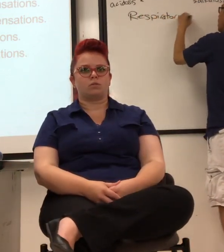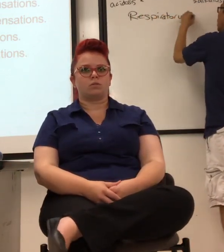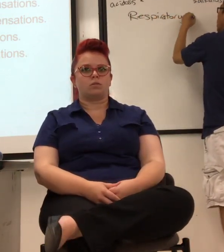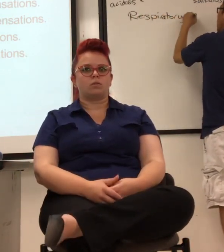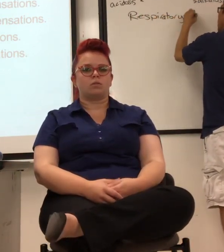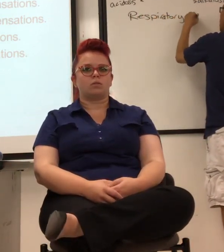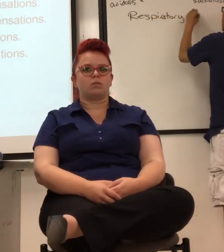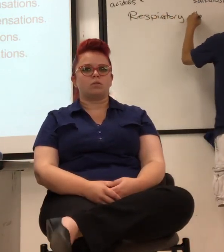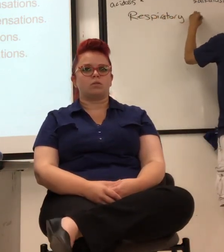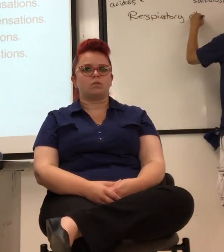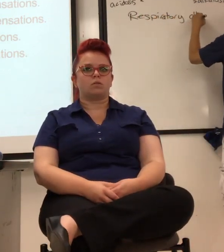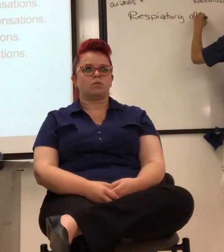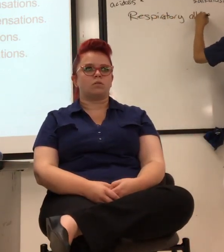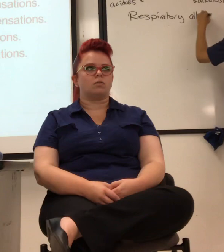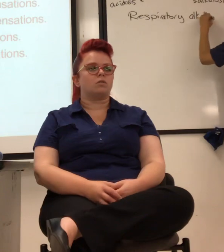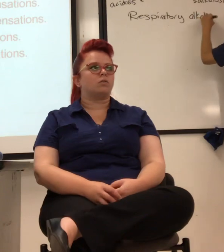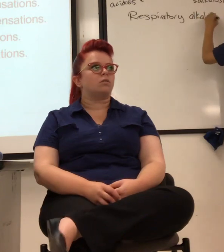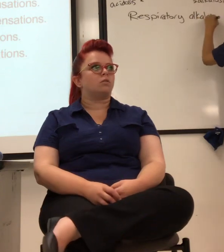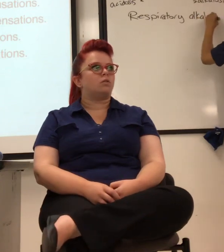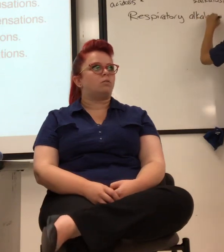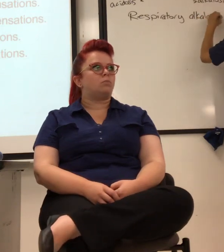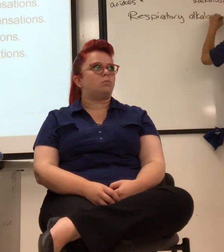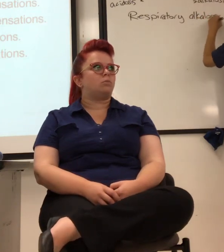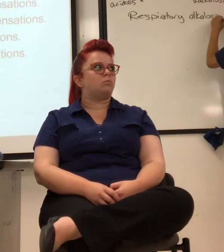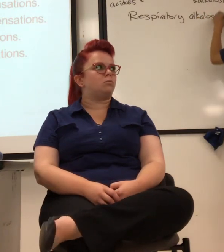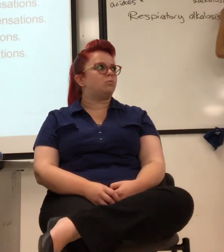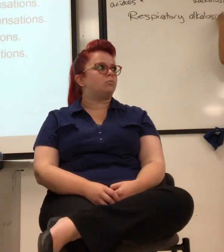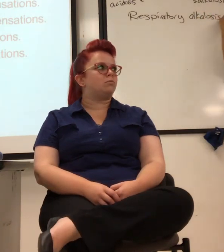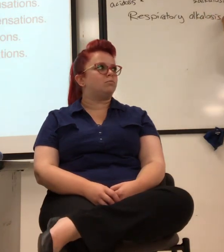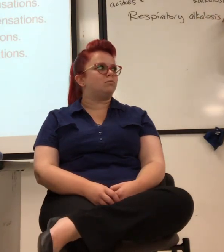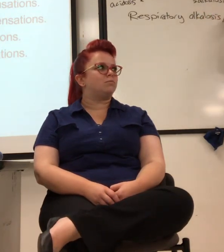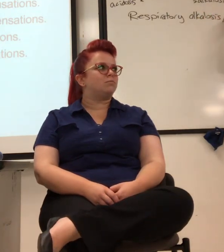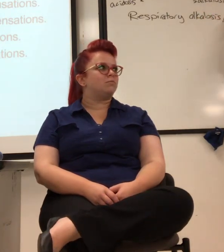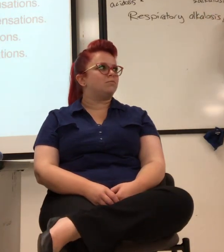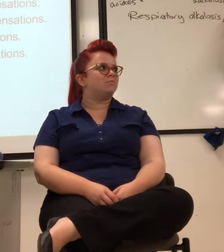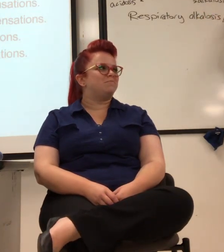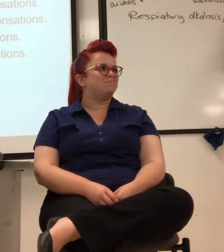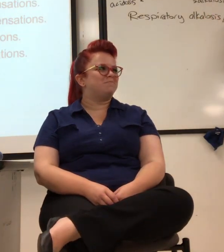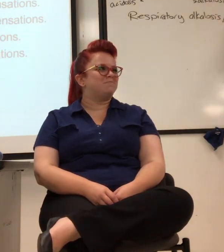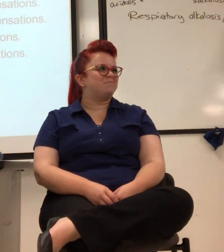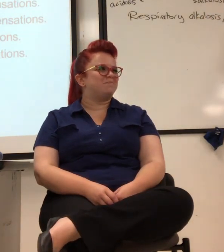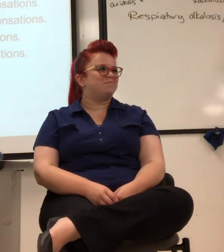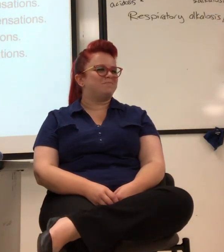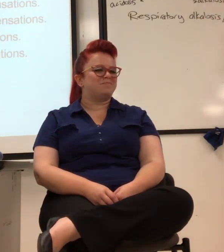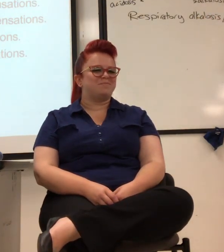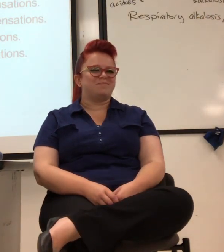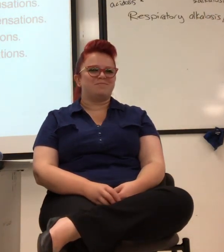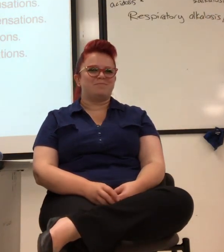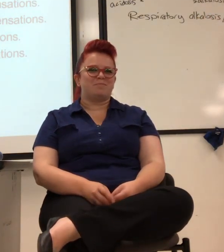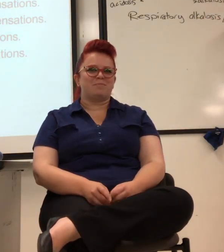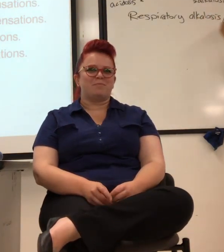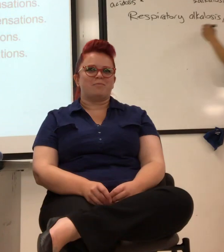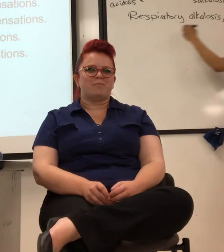alkalosis. The different blood values you can measure and assess are, well, one is